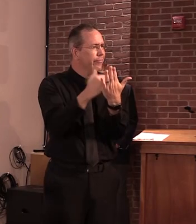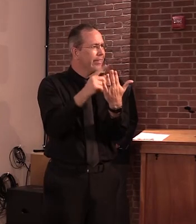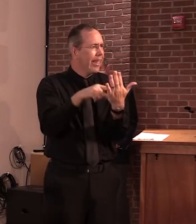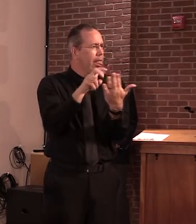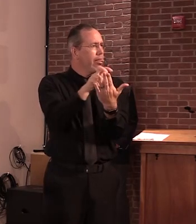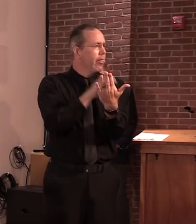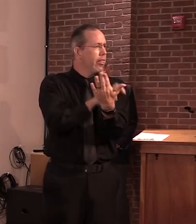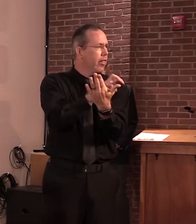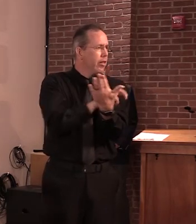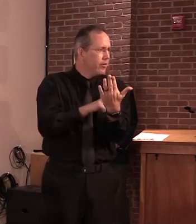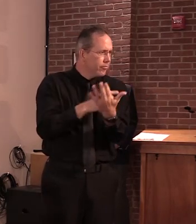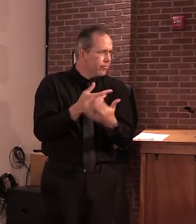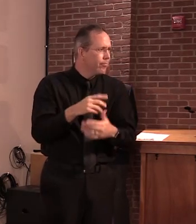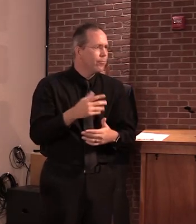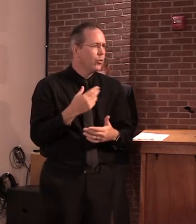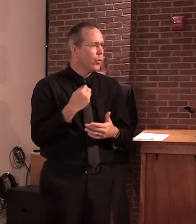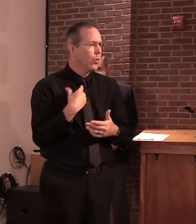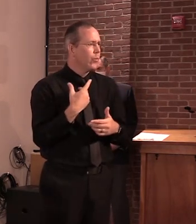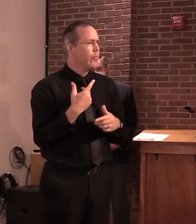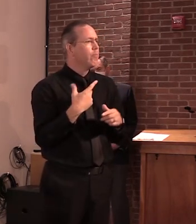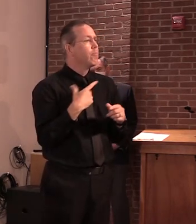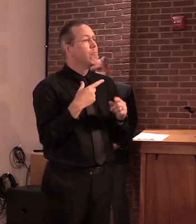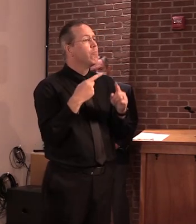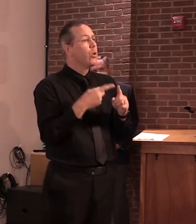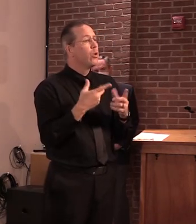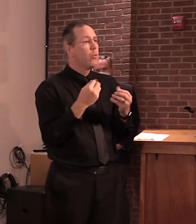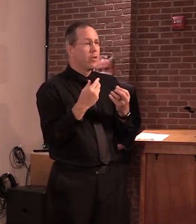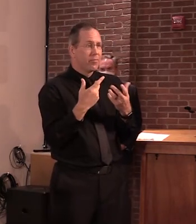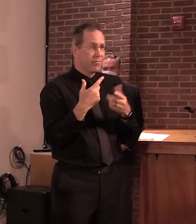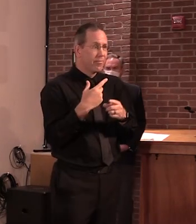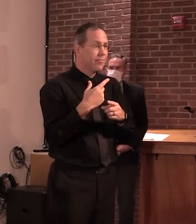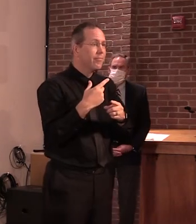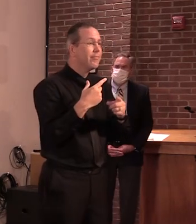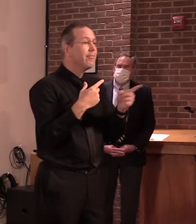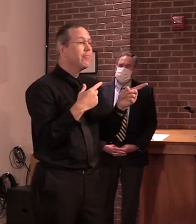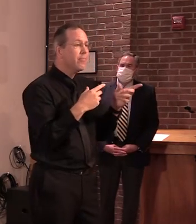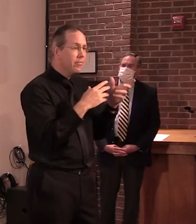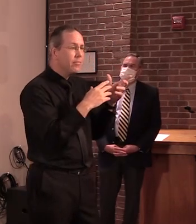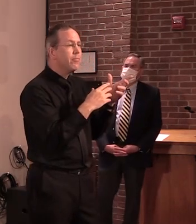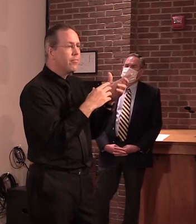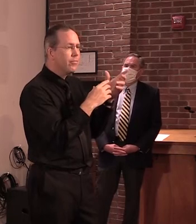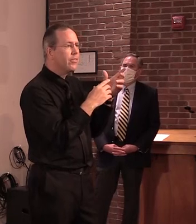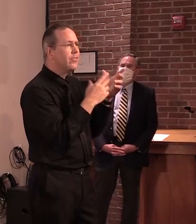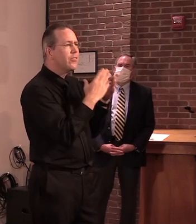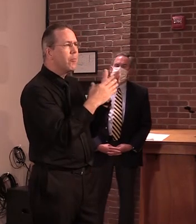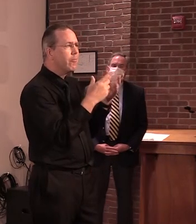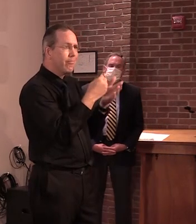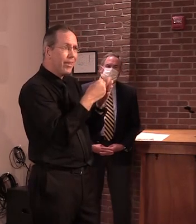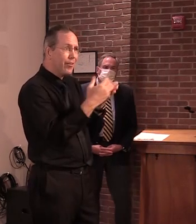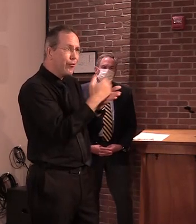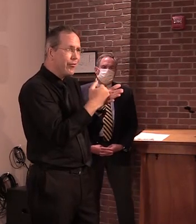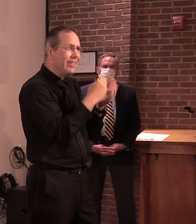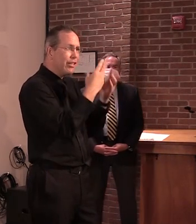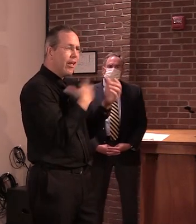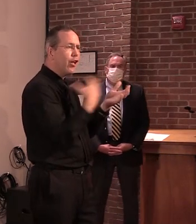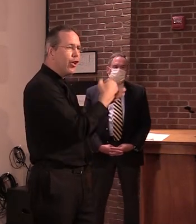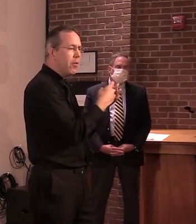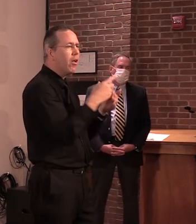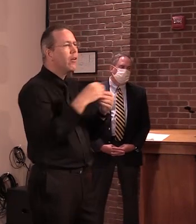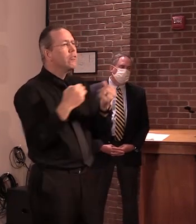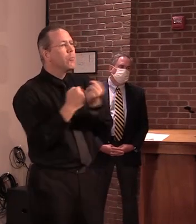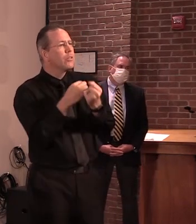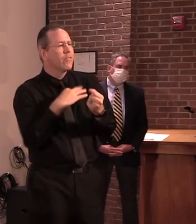the teachers were continued to be paid, but there was some support staff that were not covered, and so